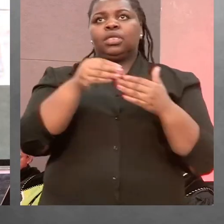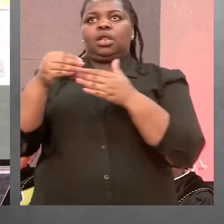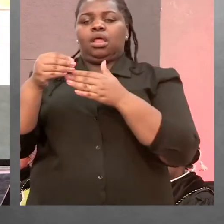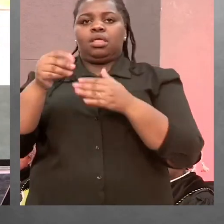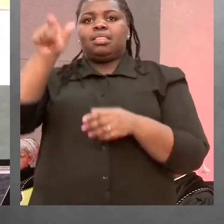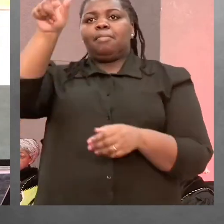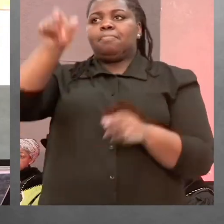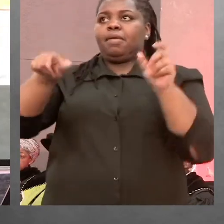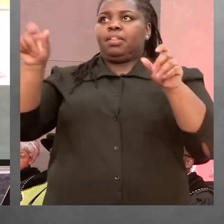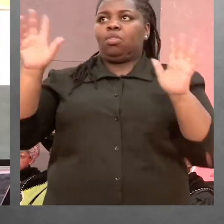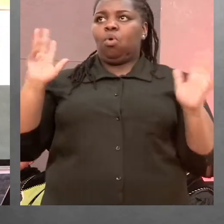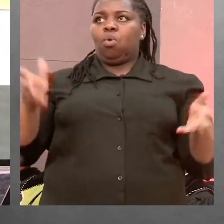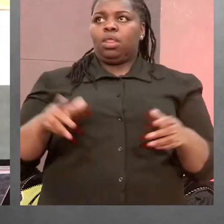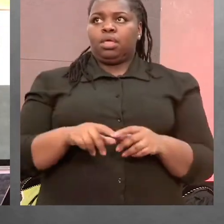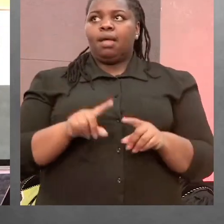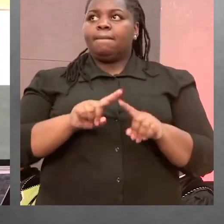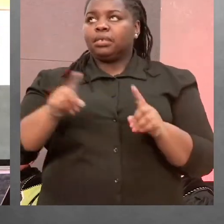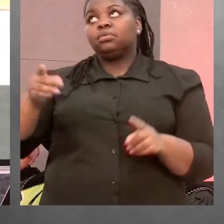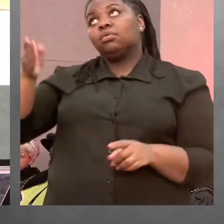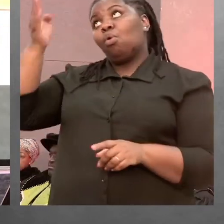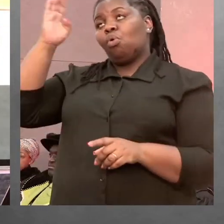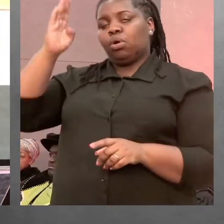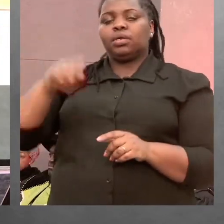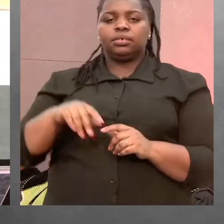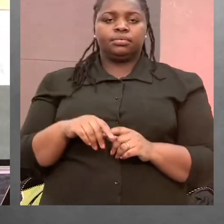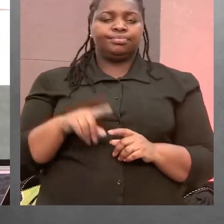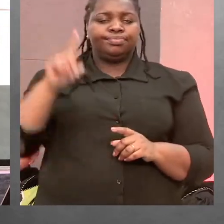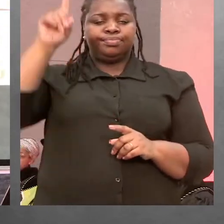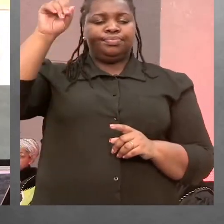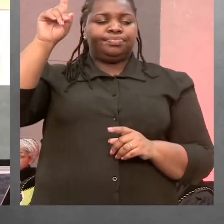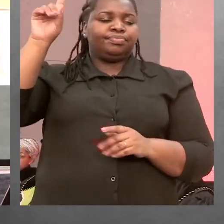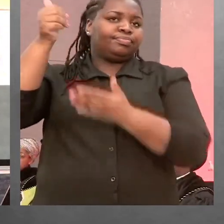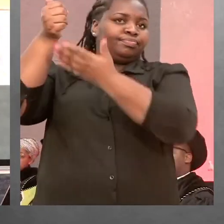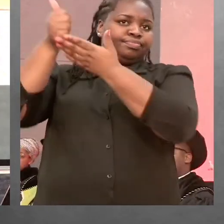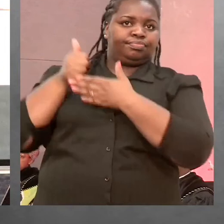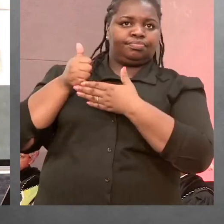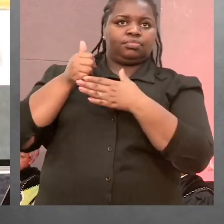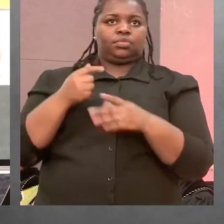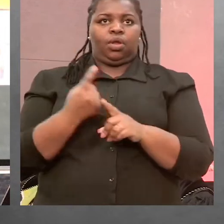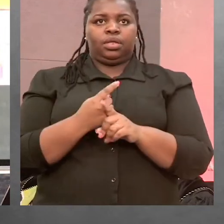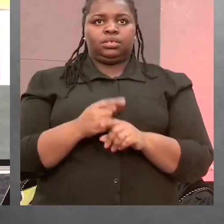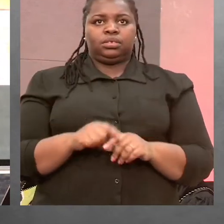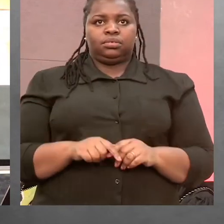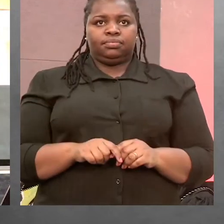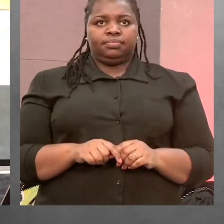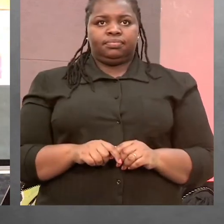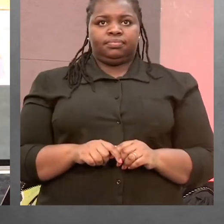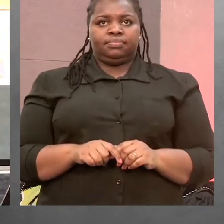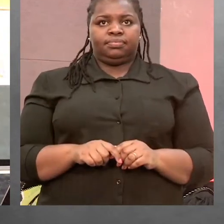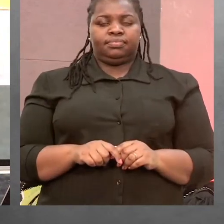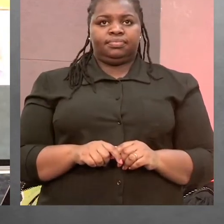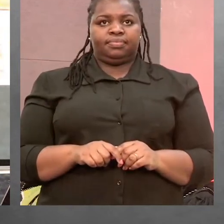human beings only. God is very much behind them all.